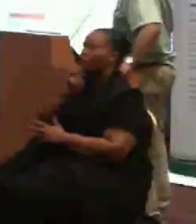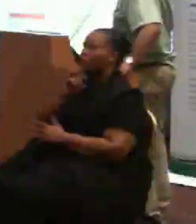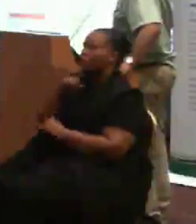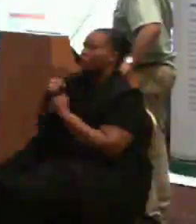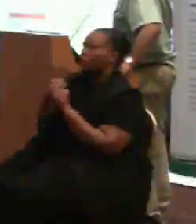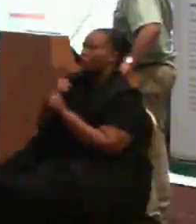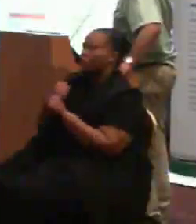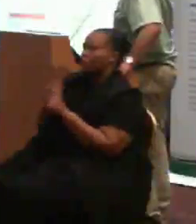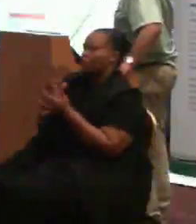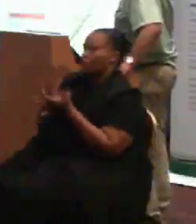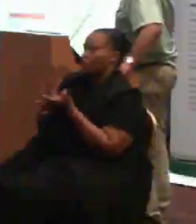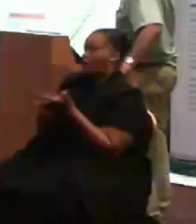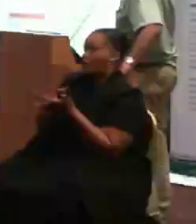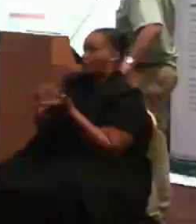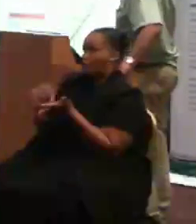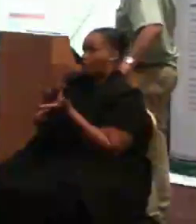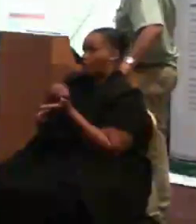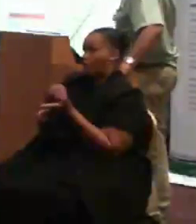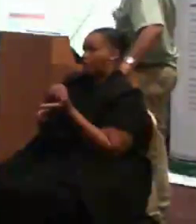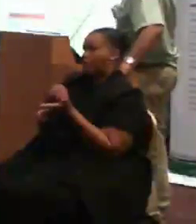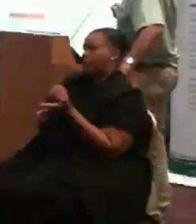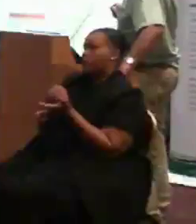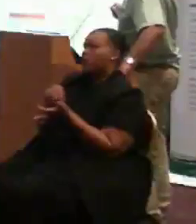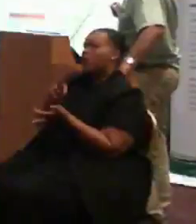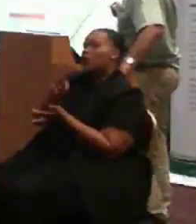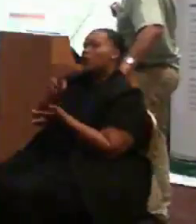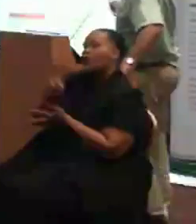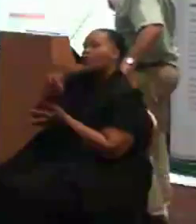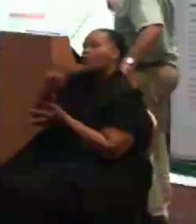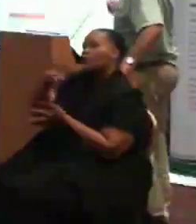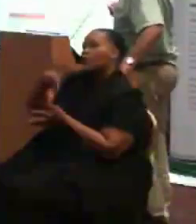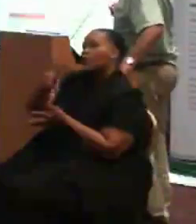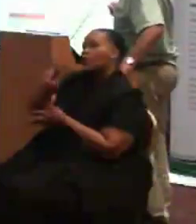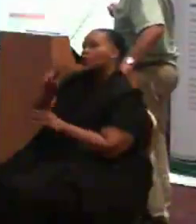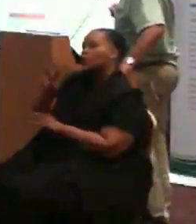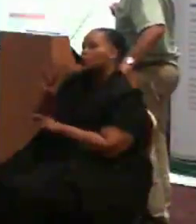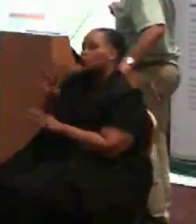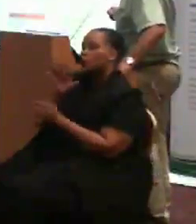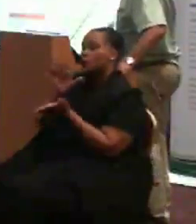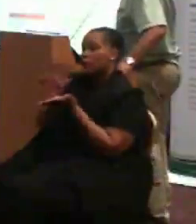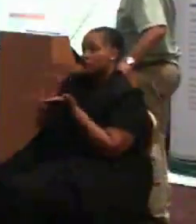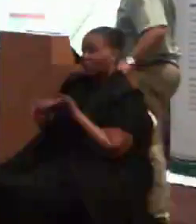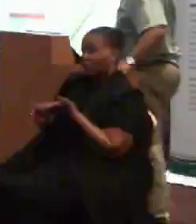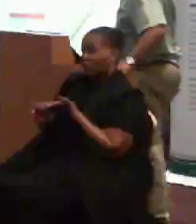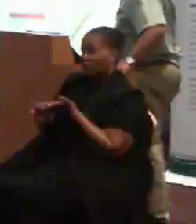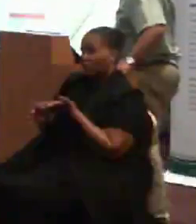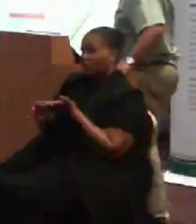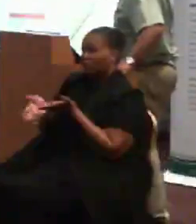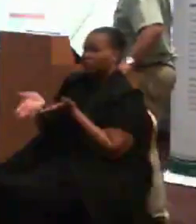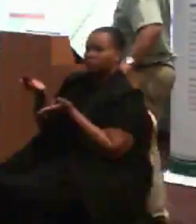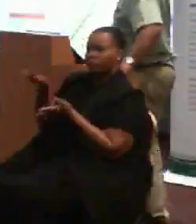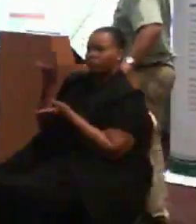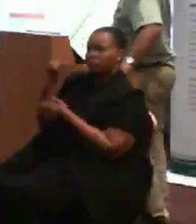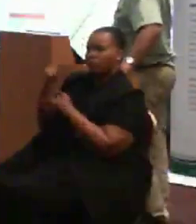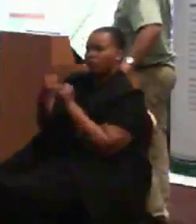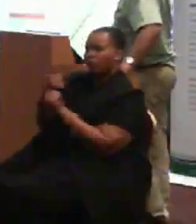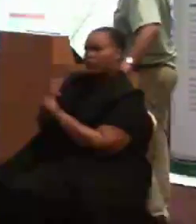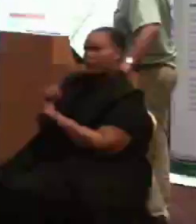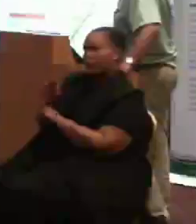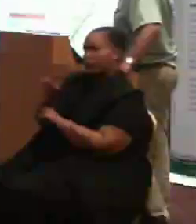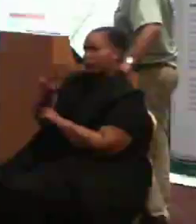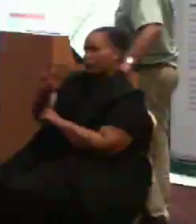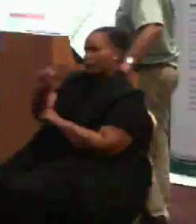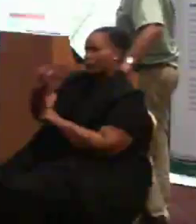all calculations further on. In the MYPD2 application, way back in